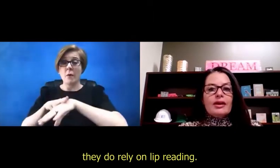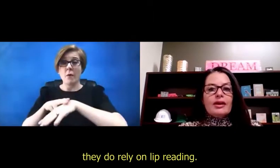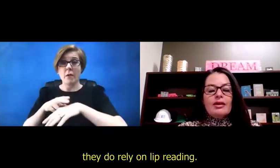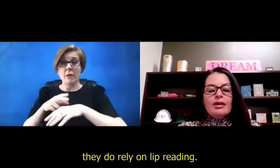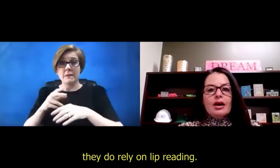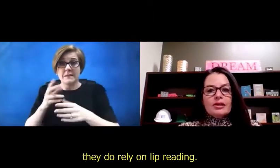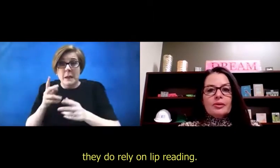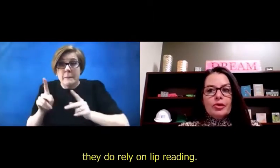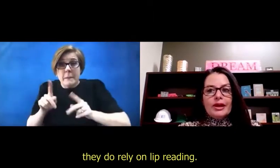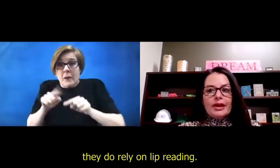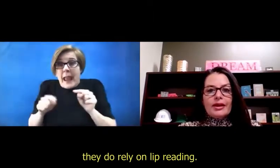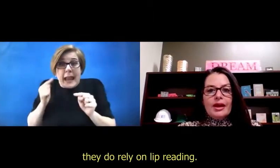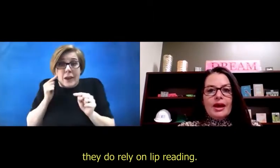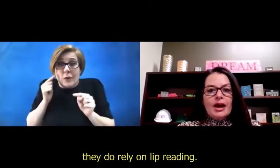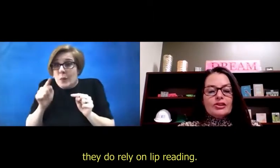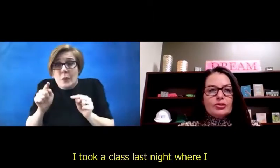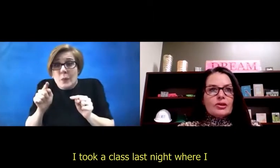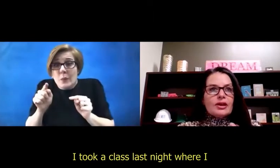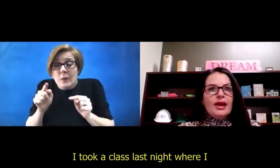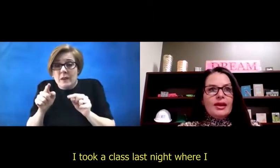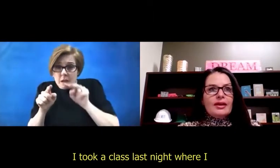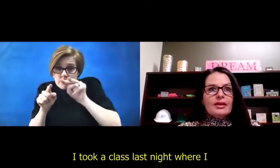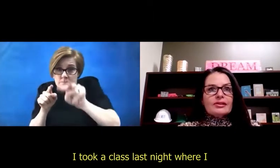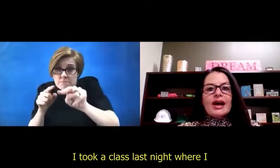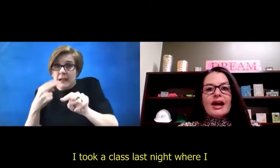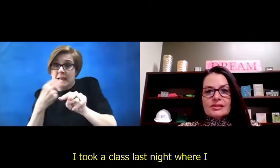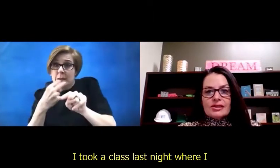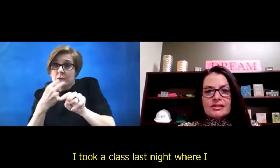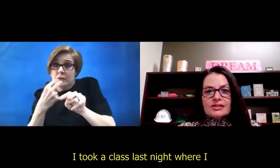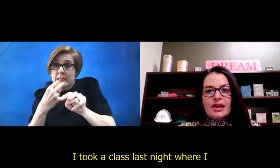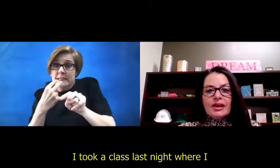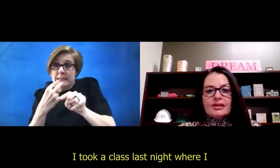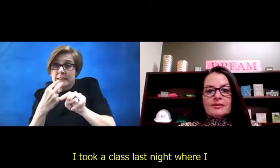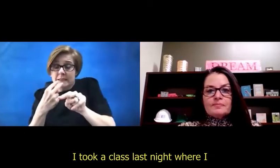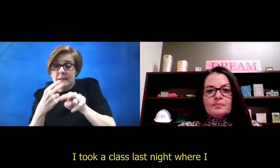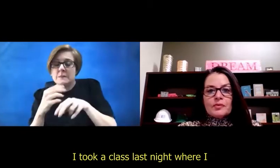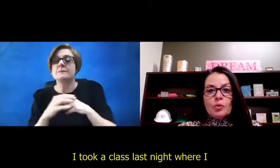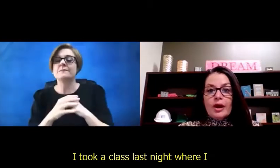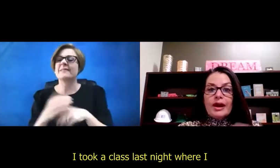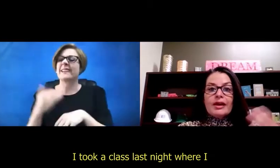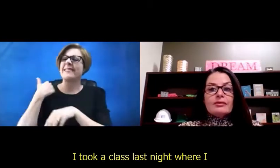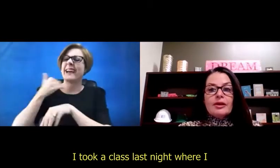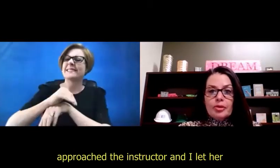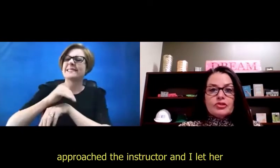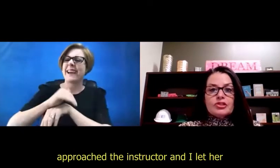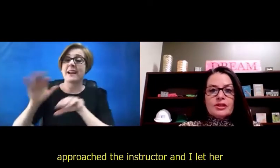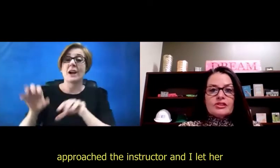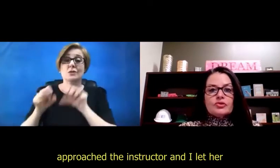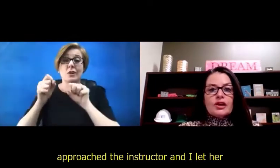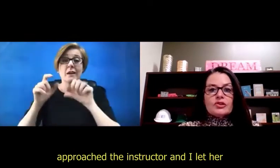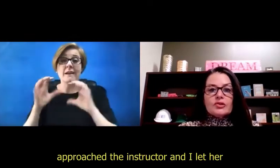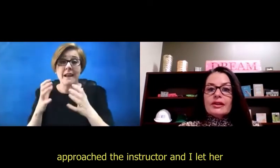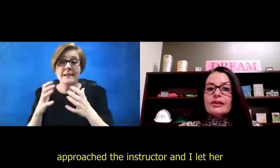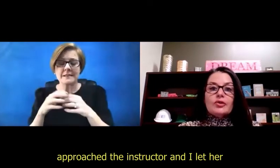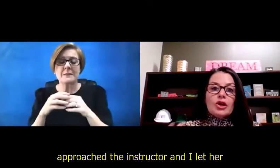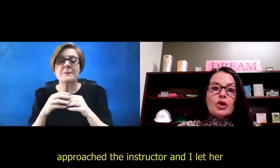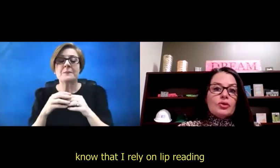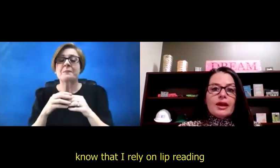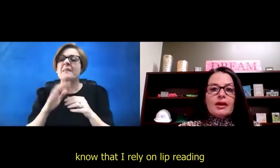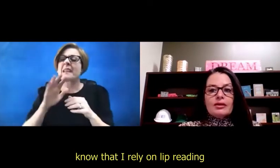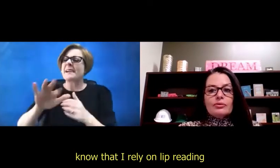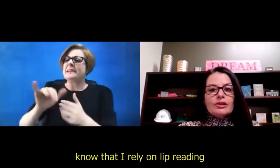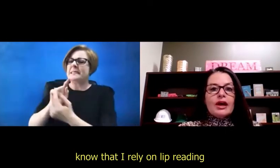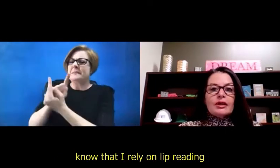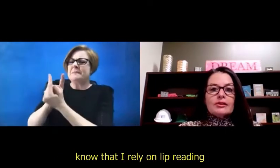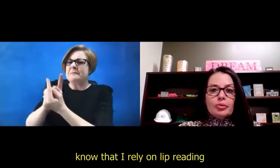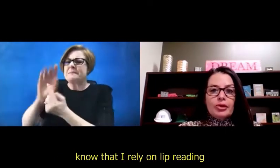do rely on lip reading. I took a class last night where I approached the instructor and I let her know